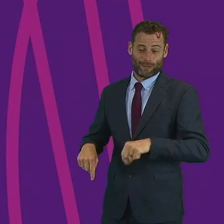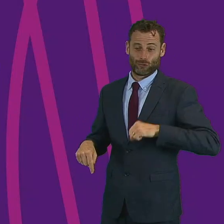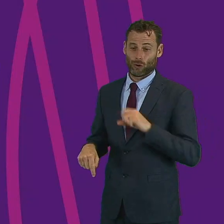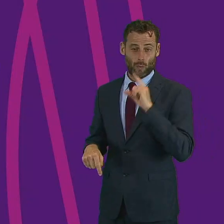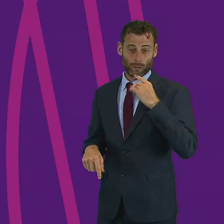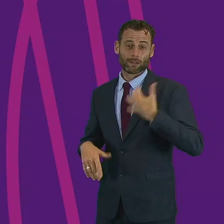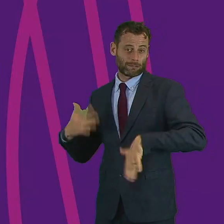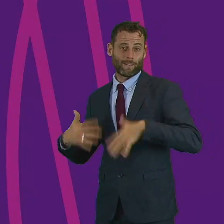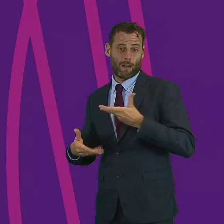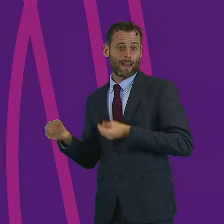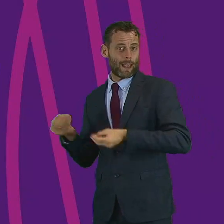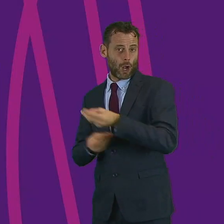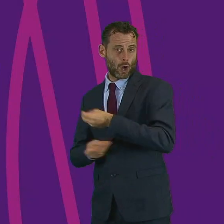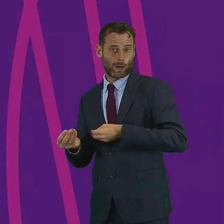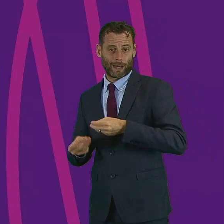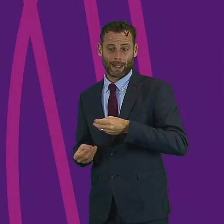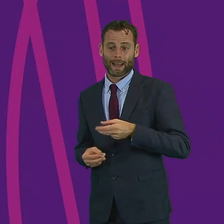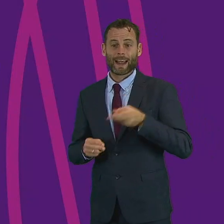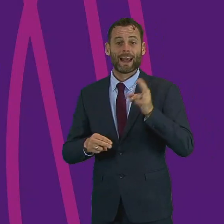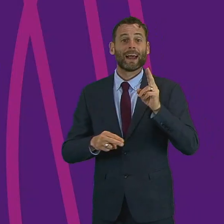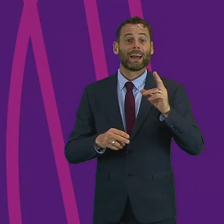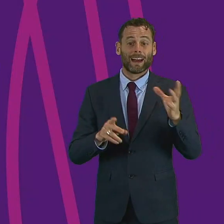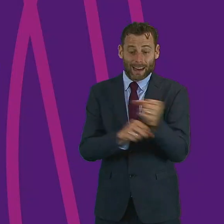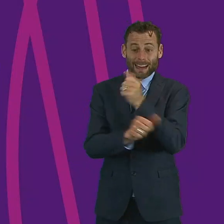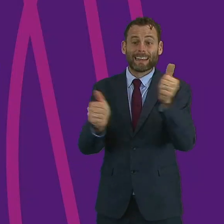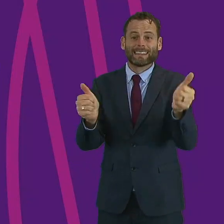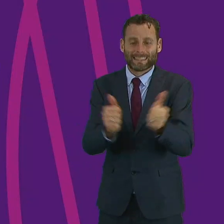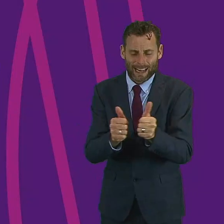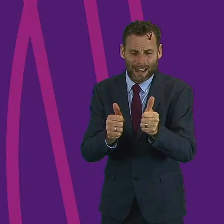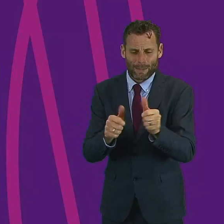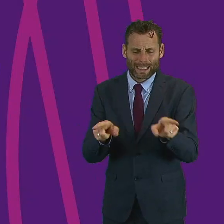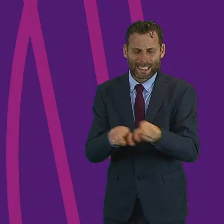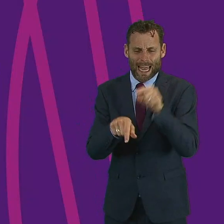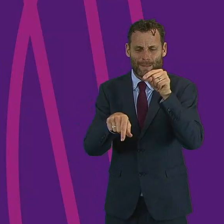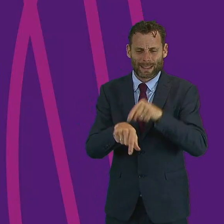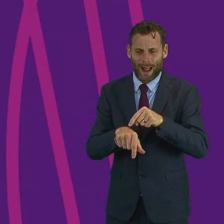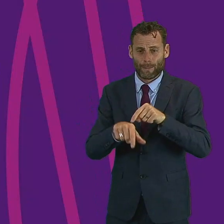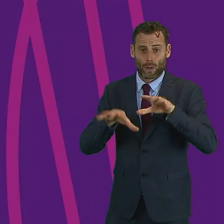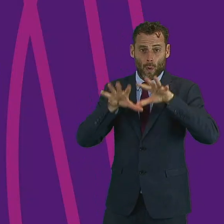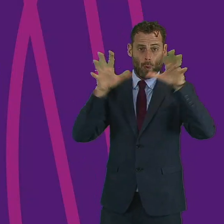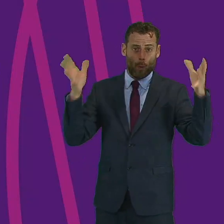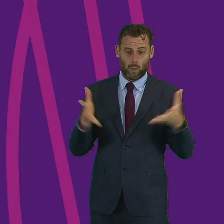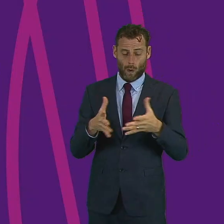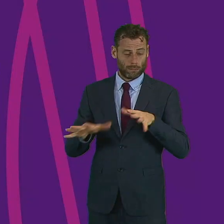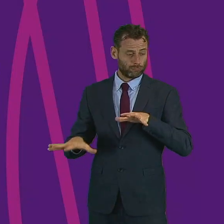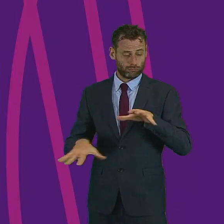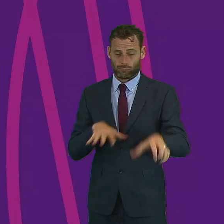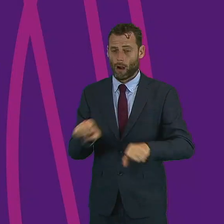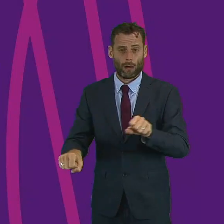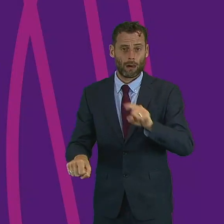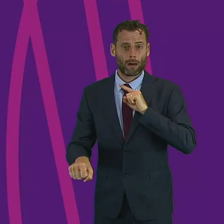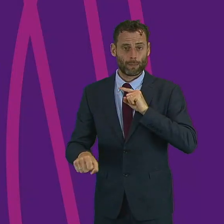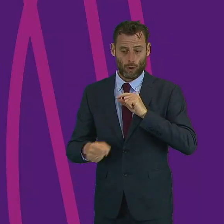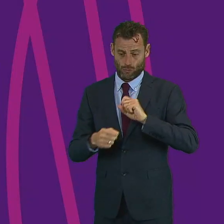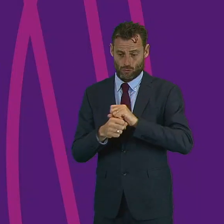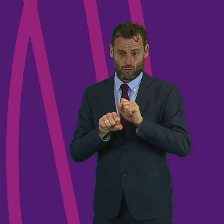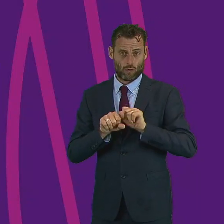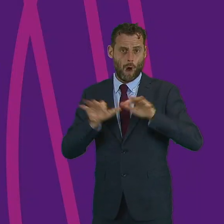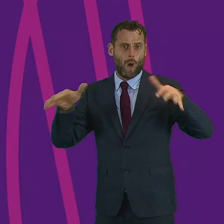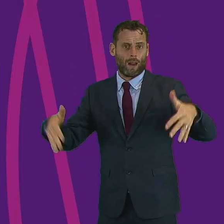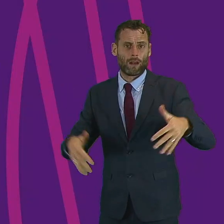the service carry on as quickly as possible so that we have that right balance between early intervention and access to specialist